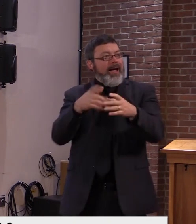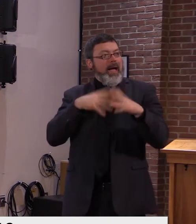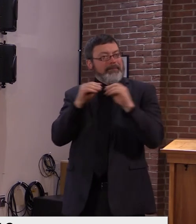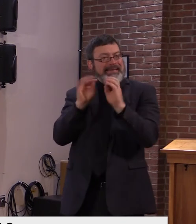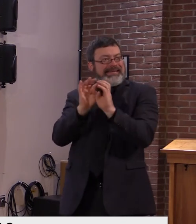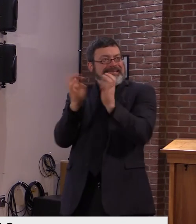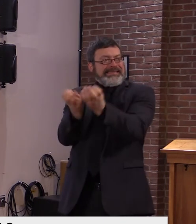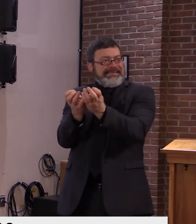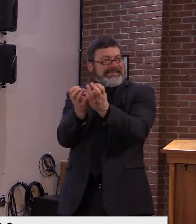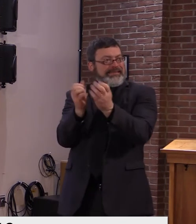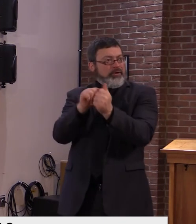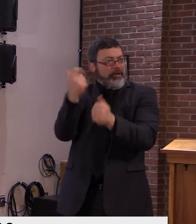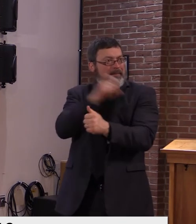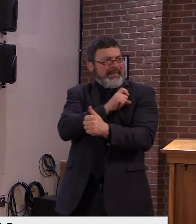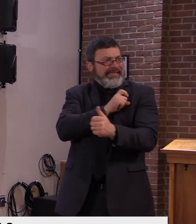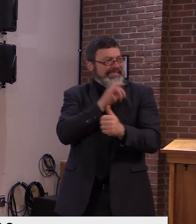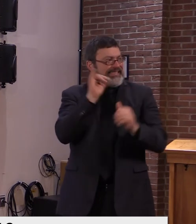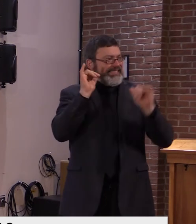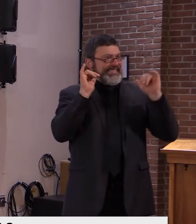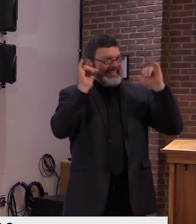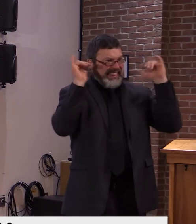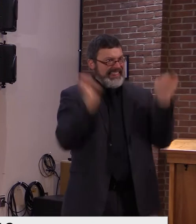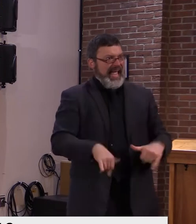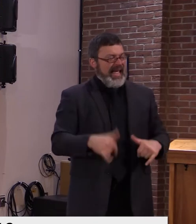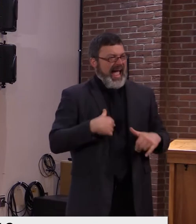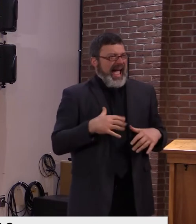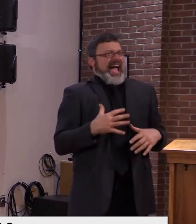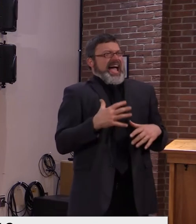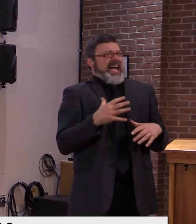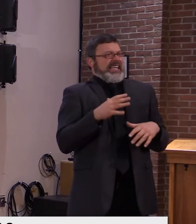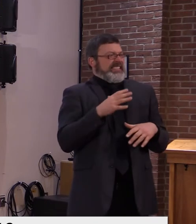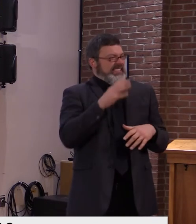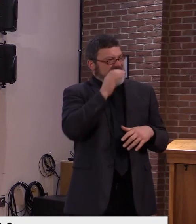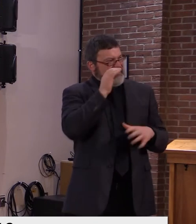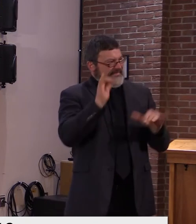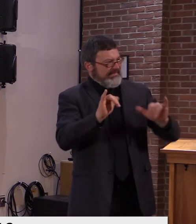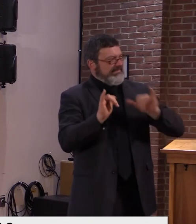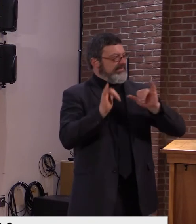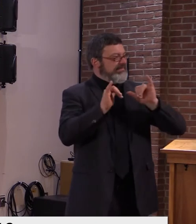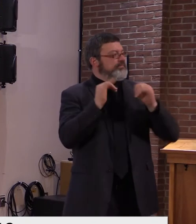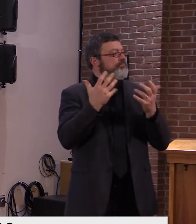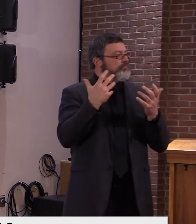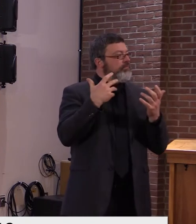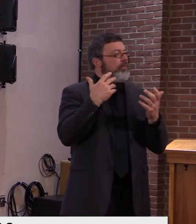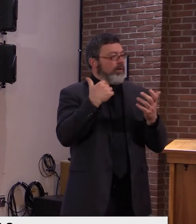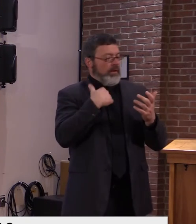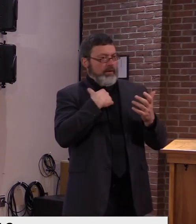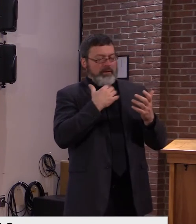contacted, and in that informational or operational briefing that occurred, there were 15